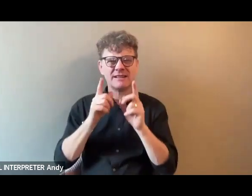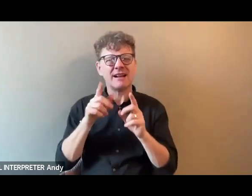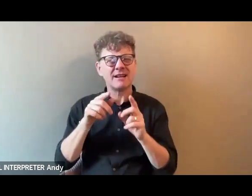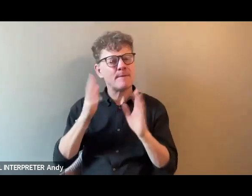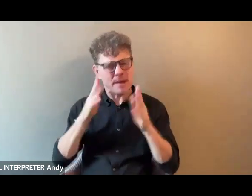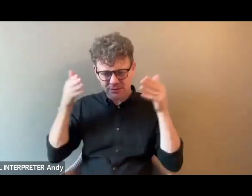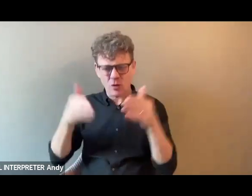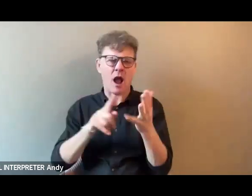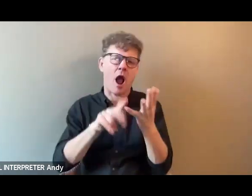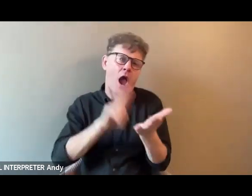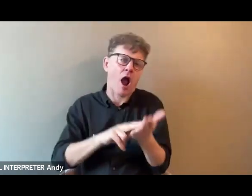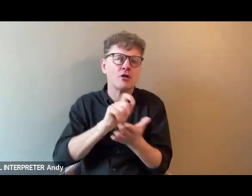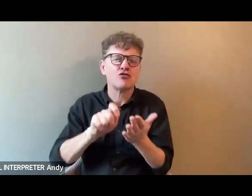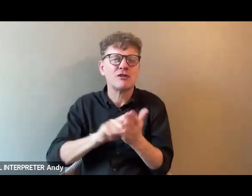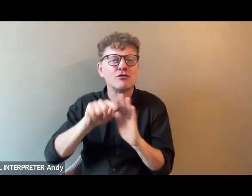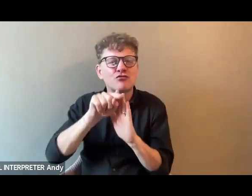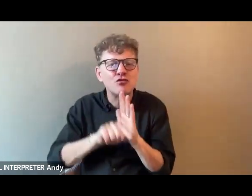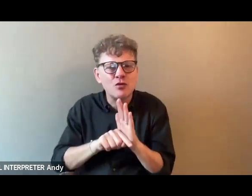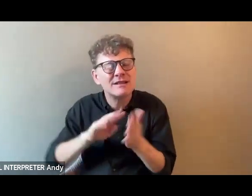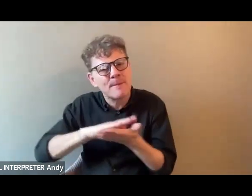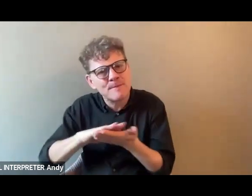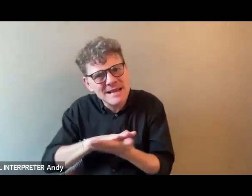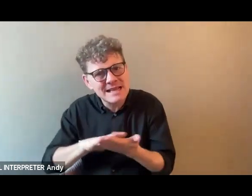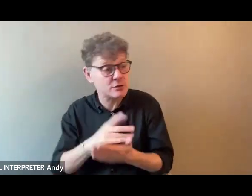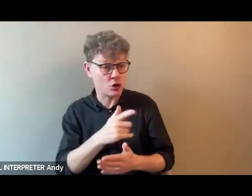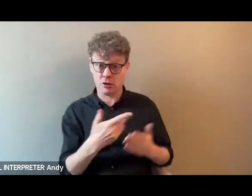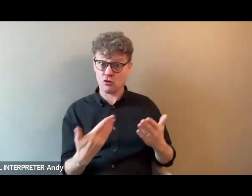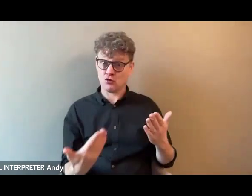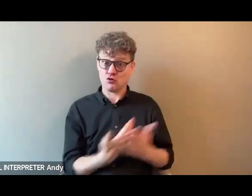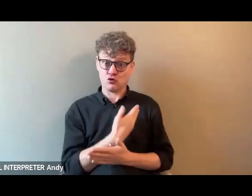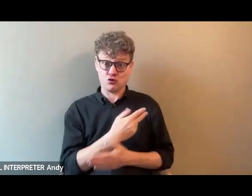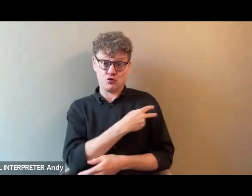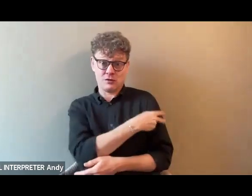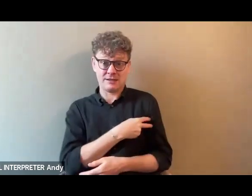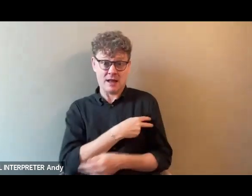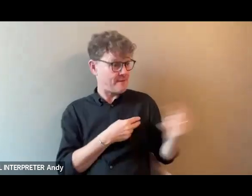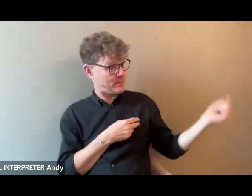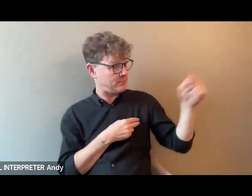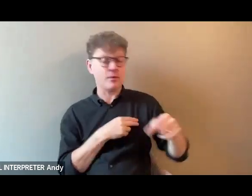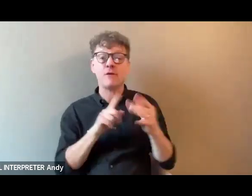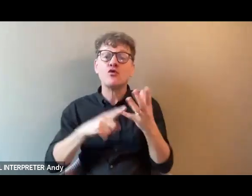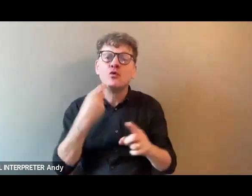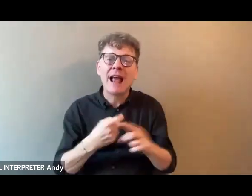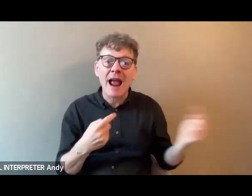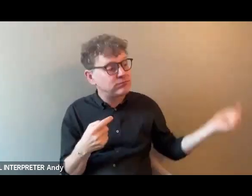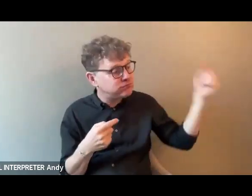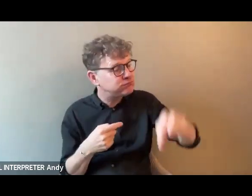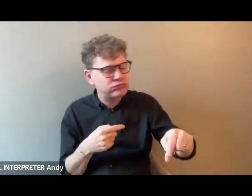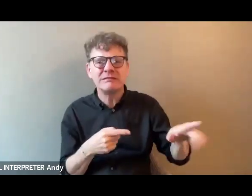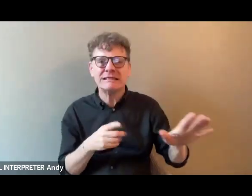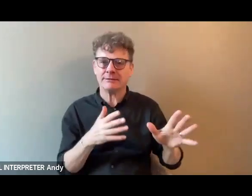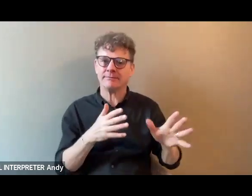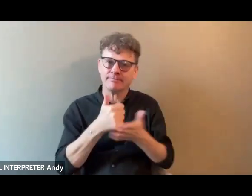rules. And this includes supporting staff that are new to the UK working environment and perhaps